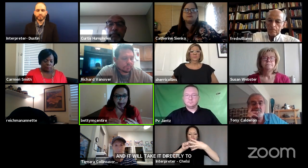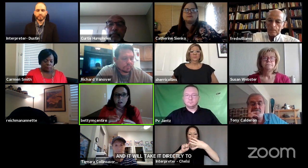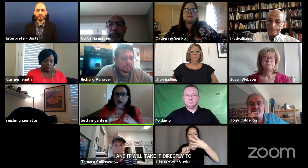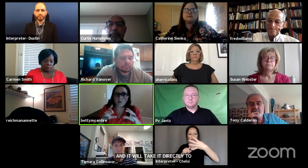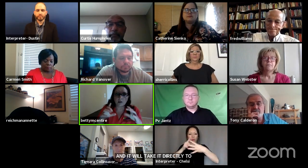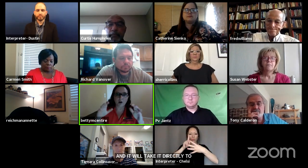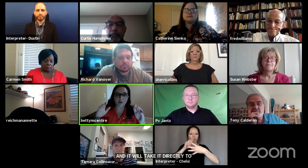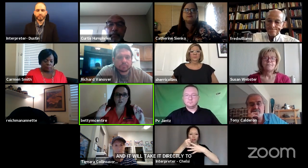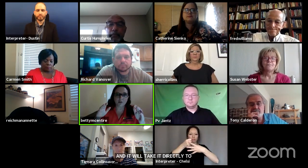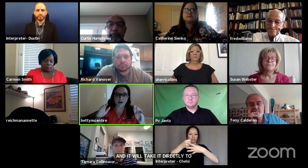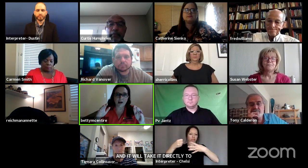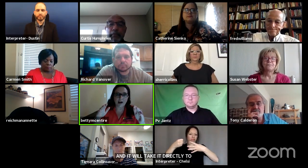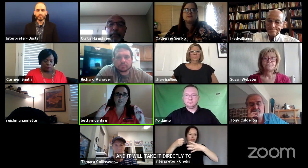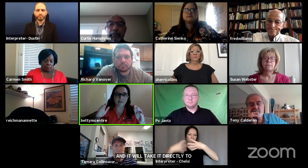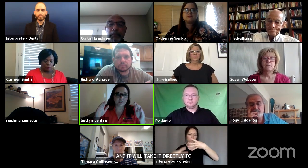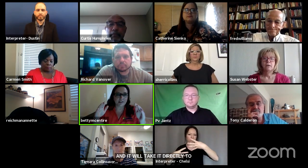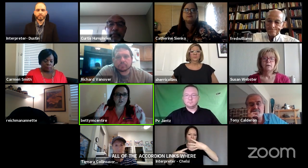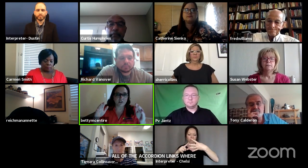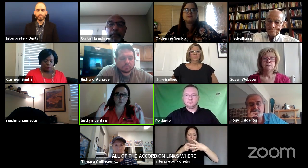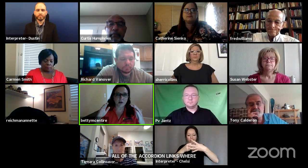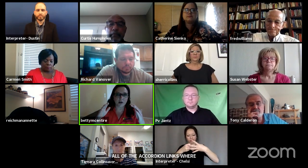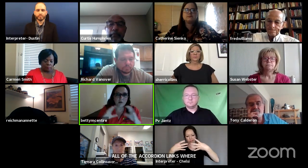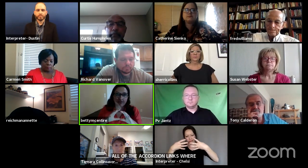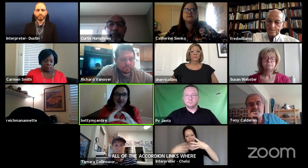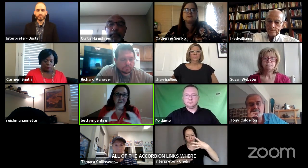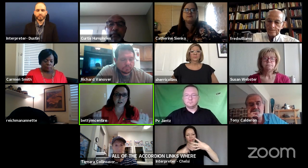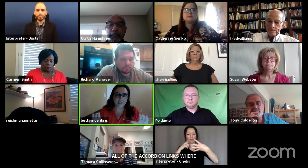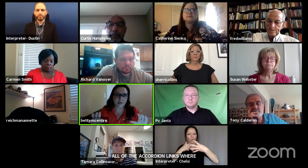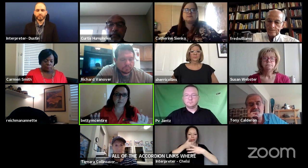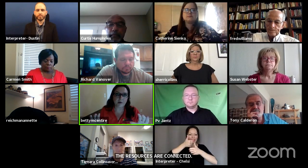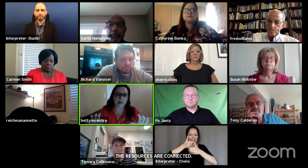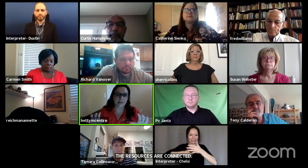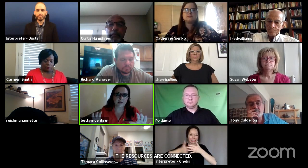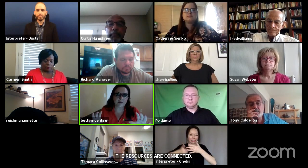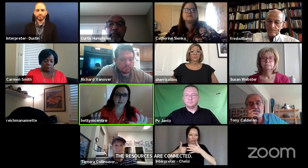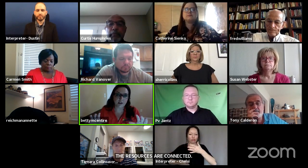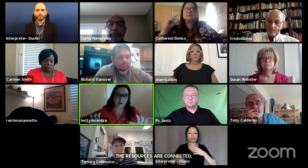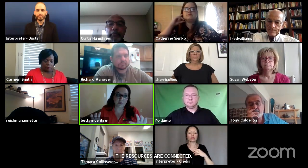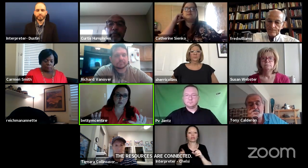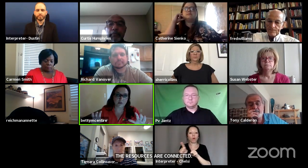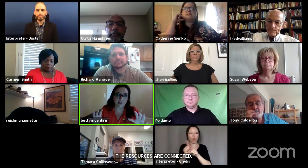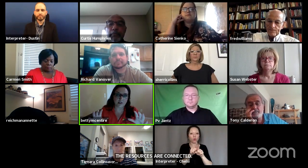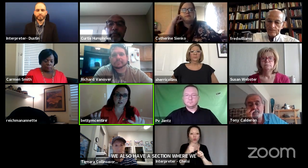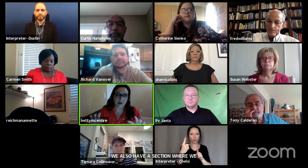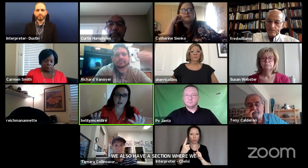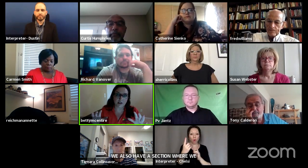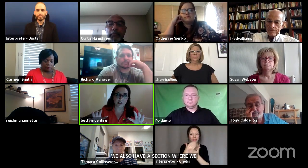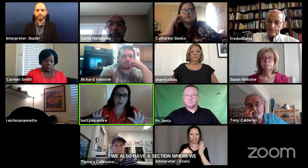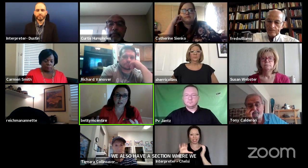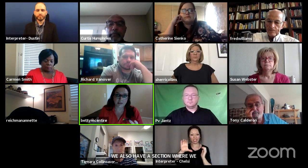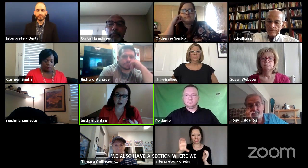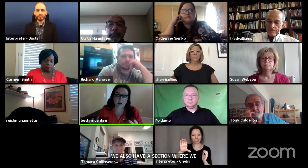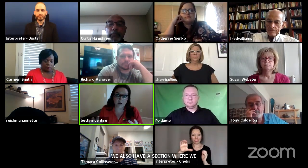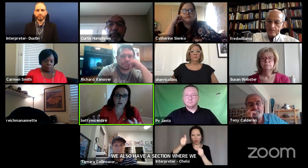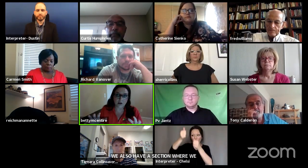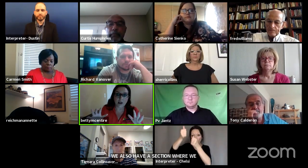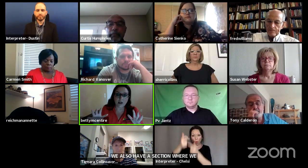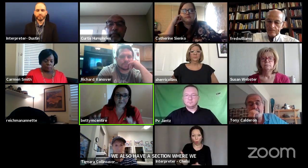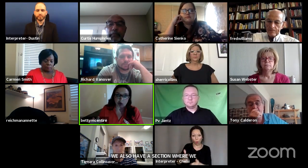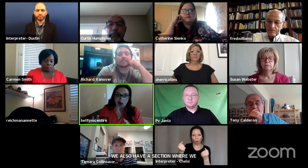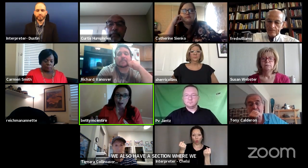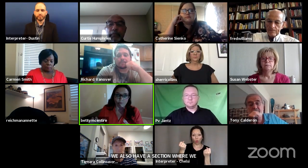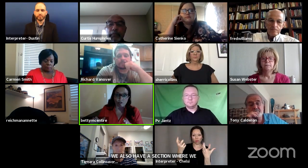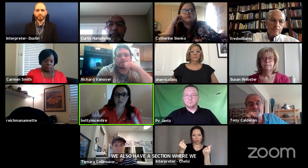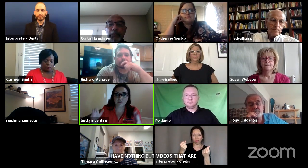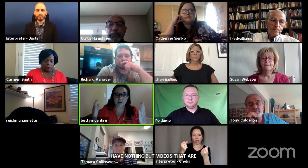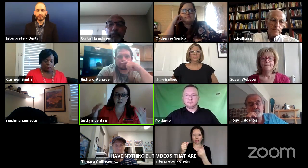connected. We also have a section where we have nothing but videos that are done in ASL and